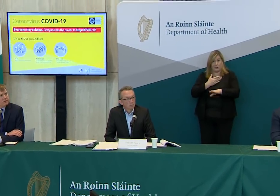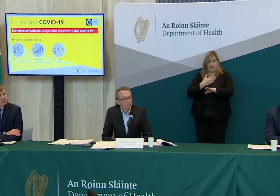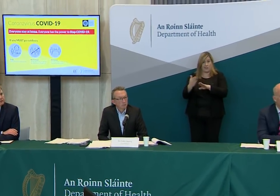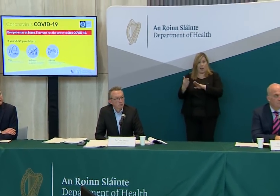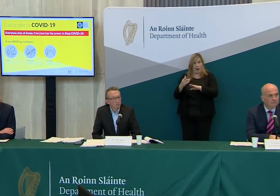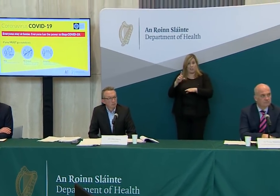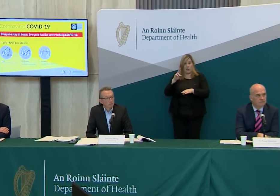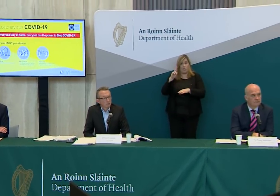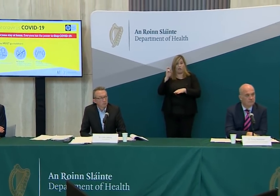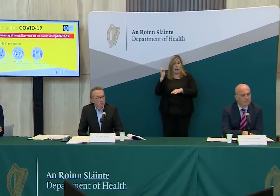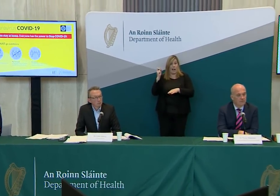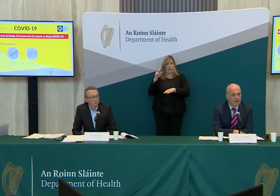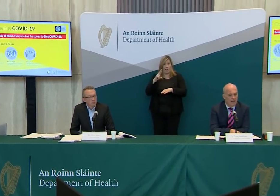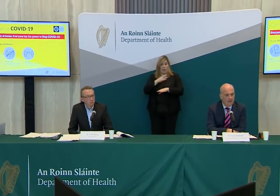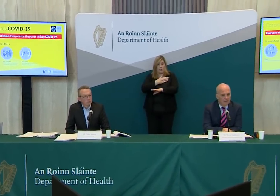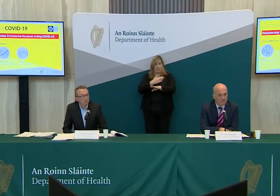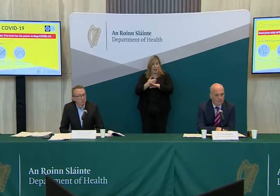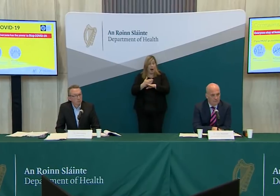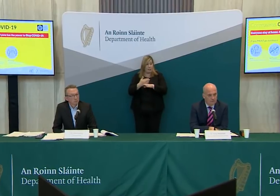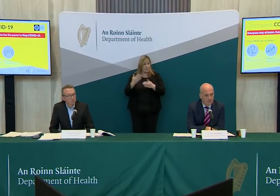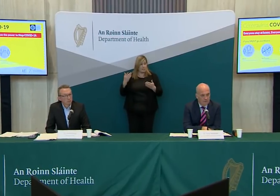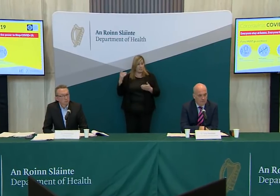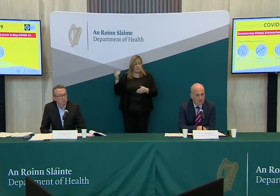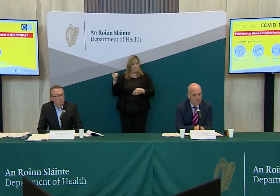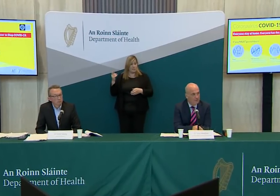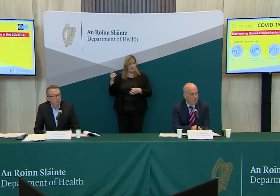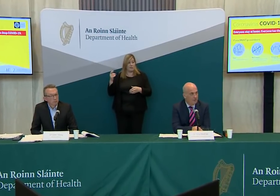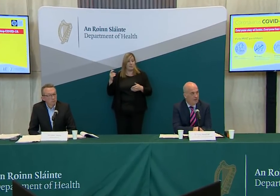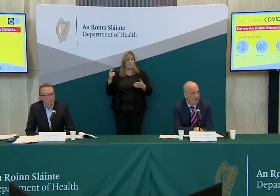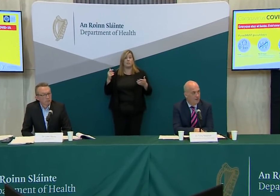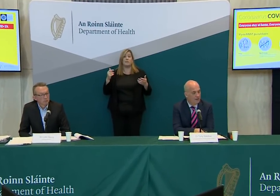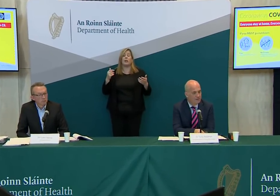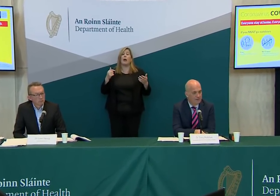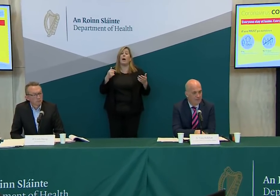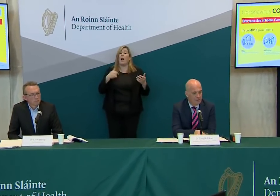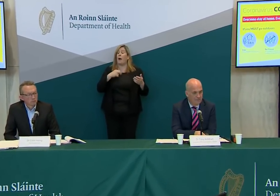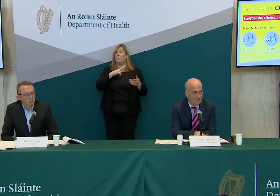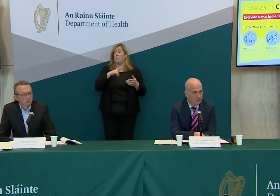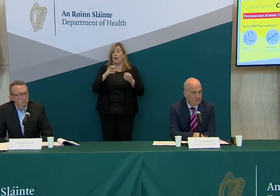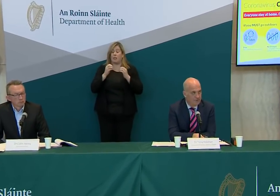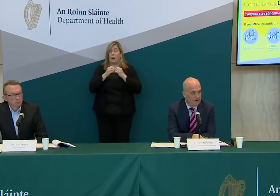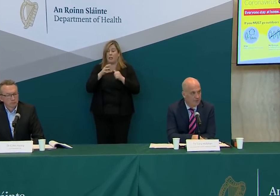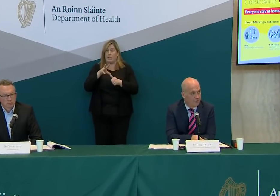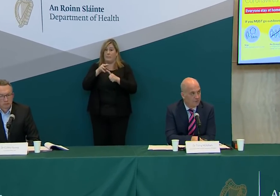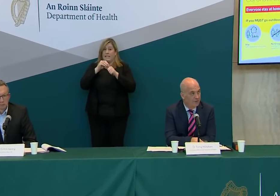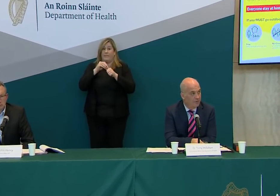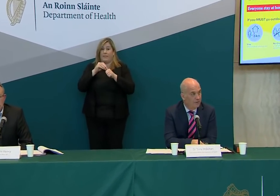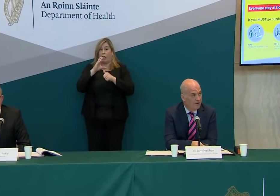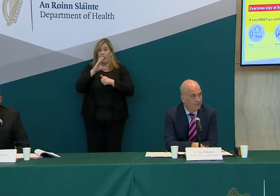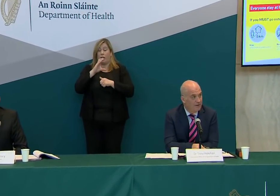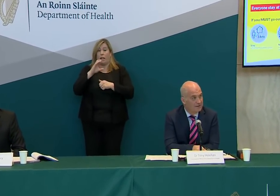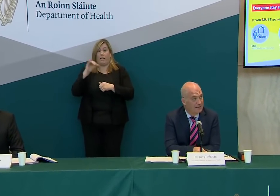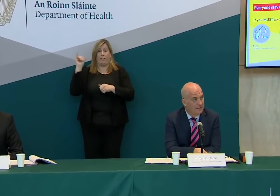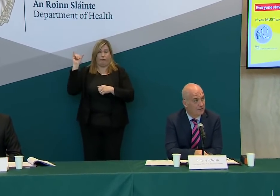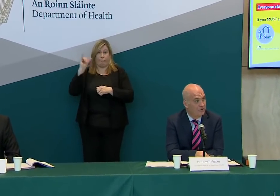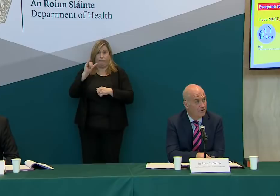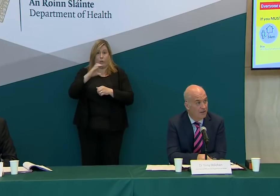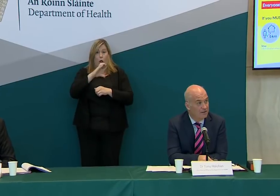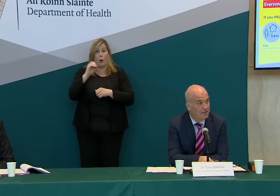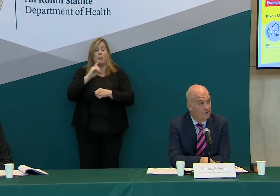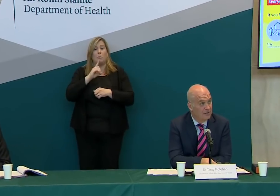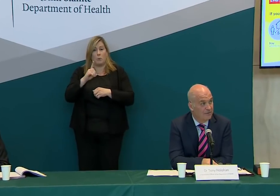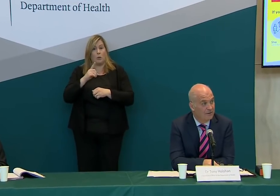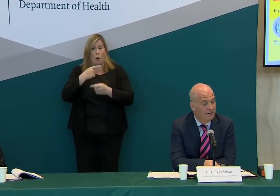restore routes ahead of time? So I'm not commenting on Ryanair particularly, but obviously our position at the moment is we're advising against